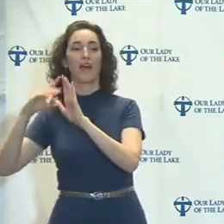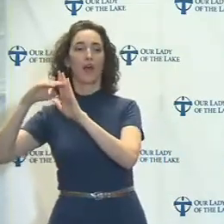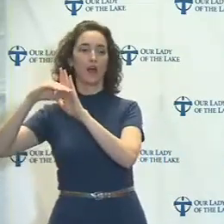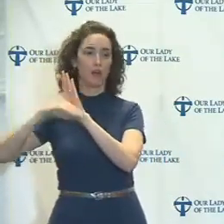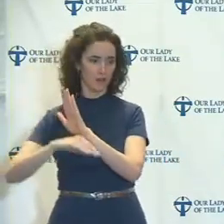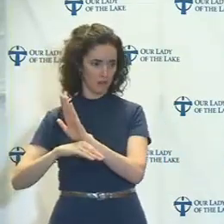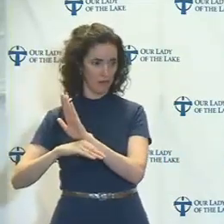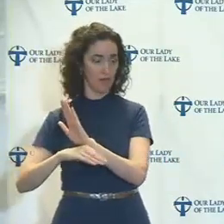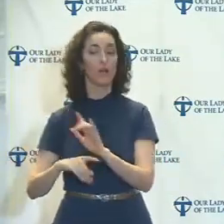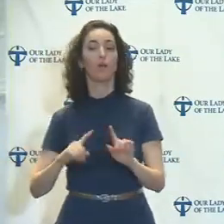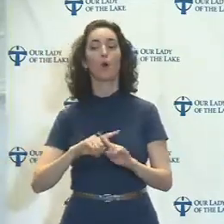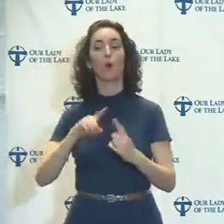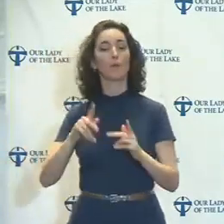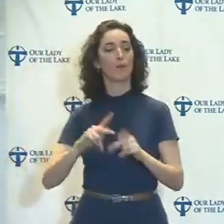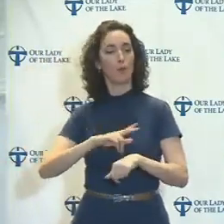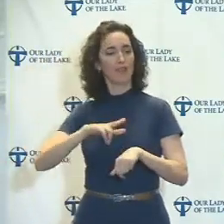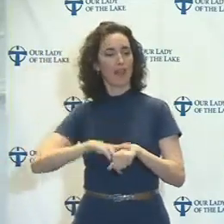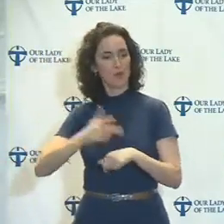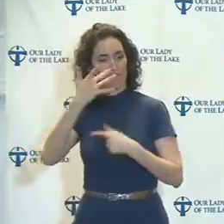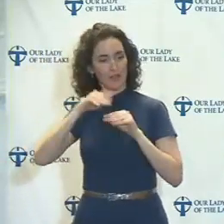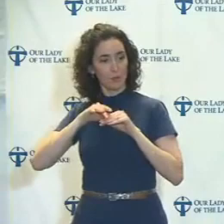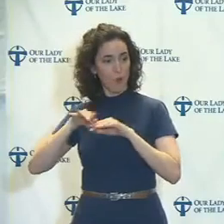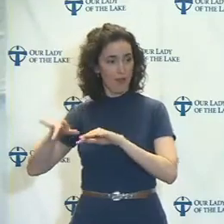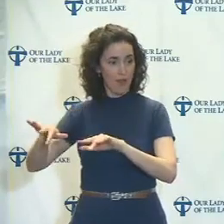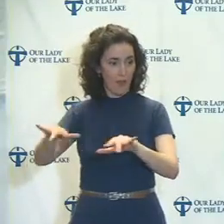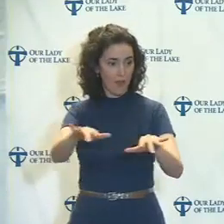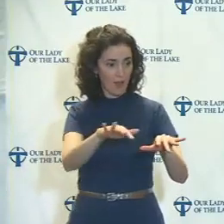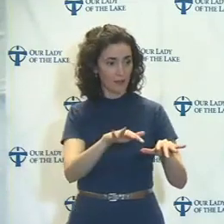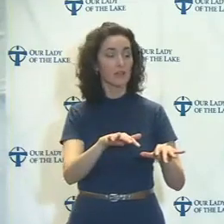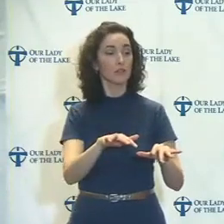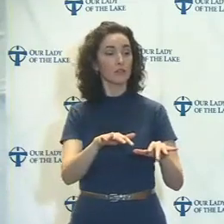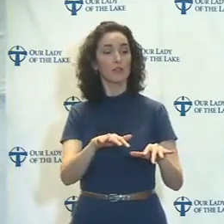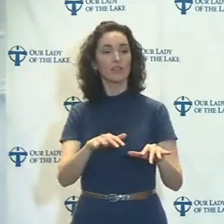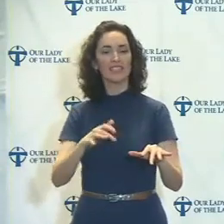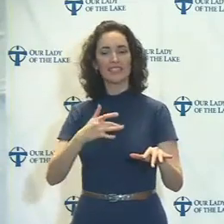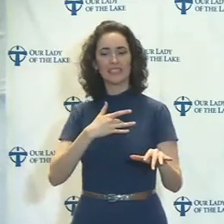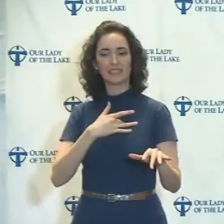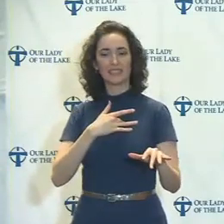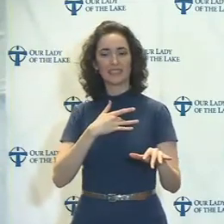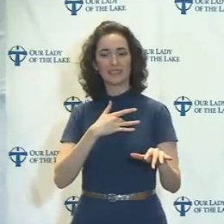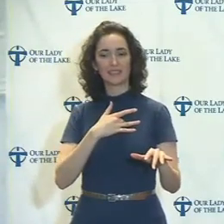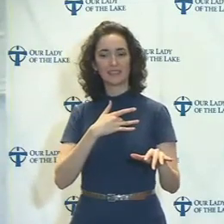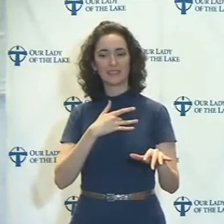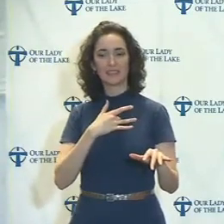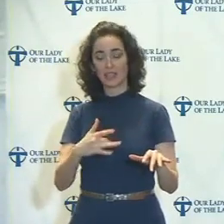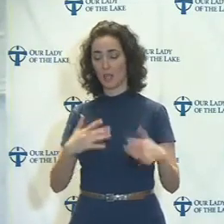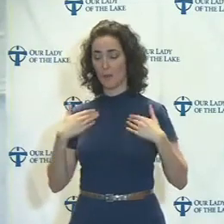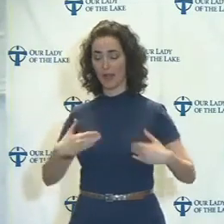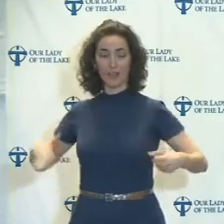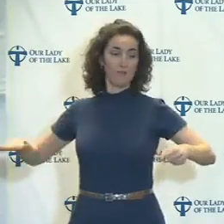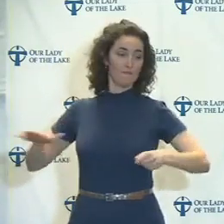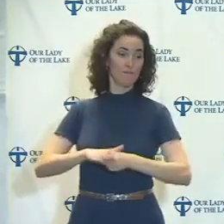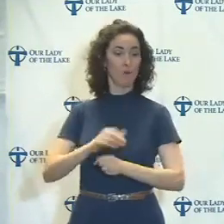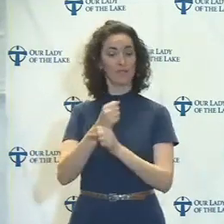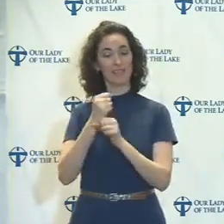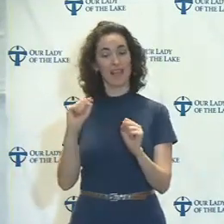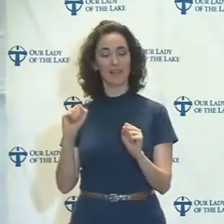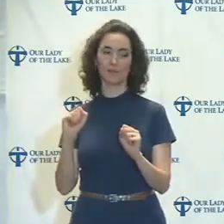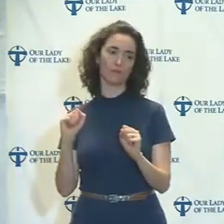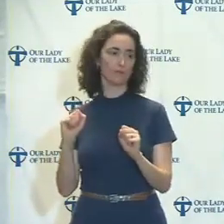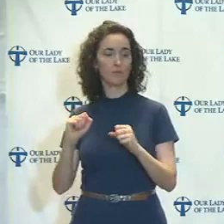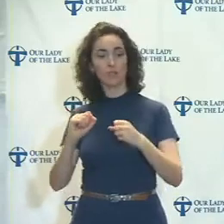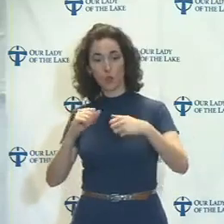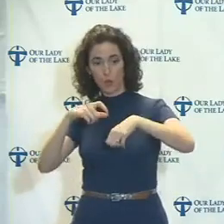about natural infection is that it very likely provides some degree of incomplete protection for some degree of